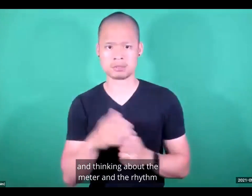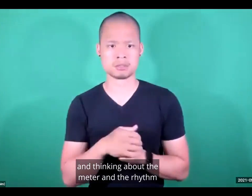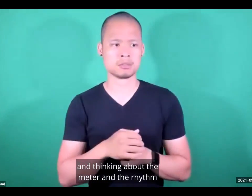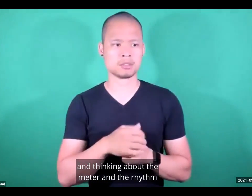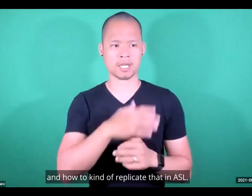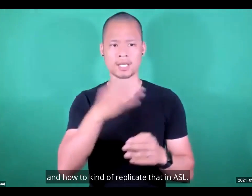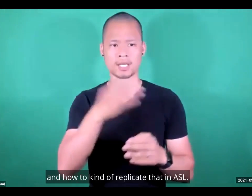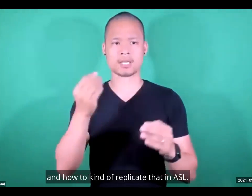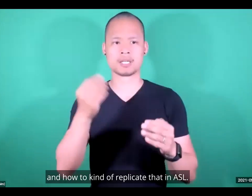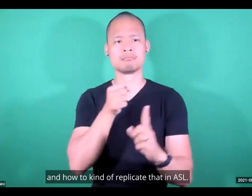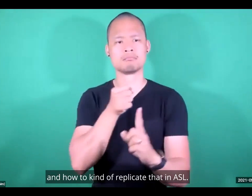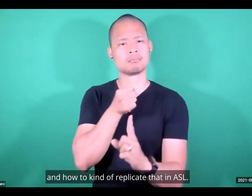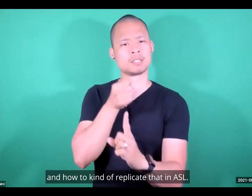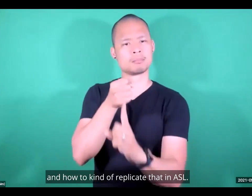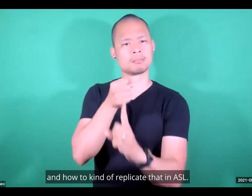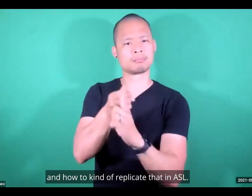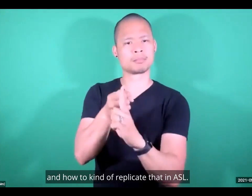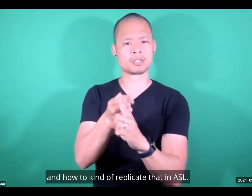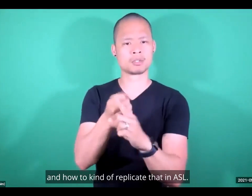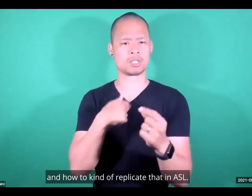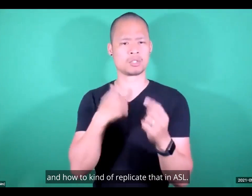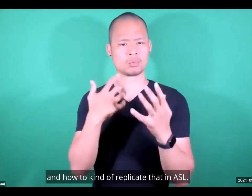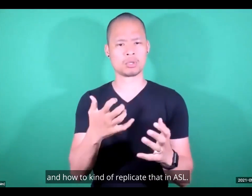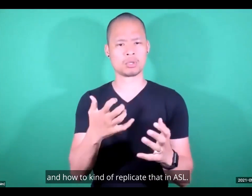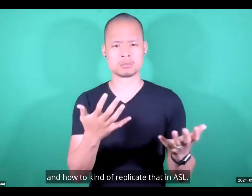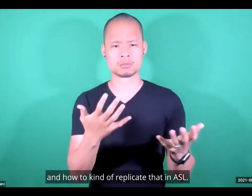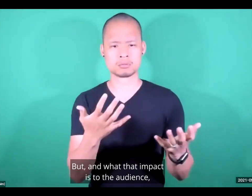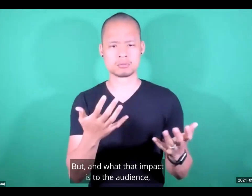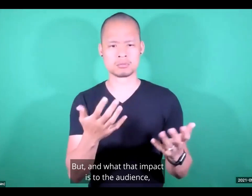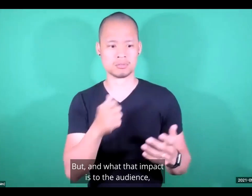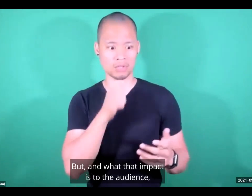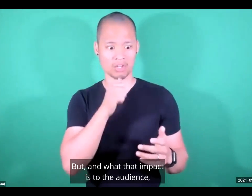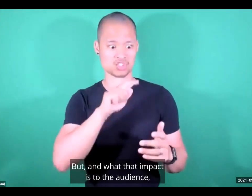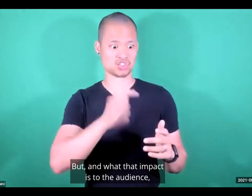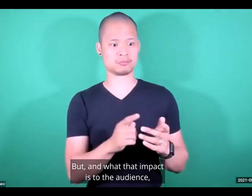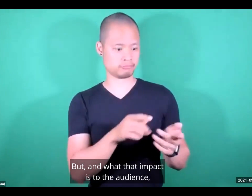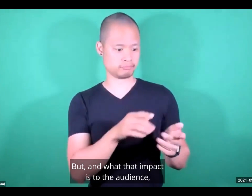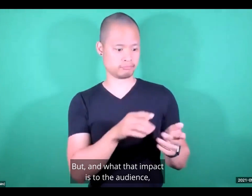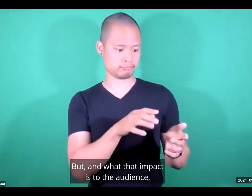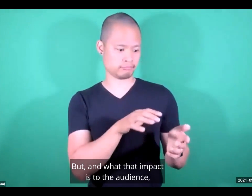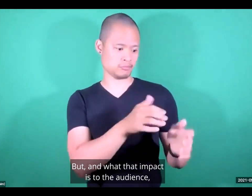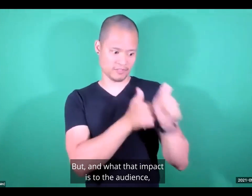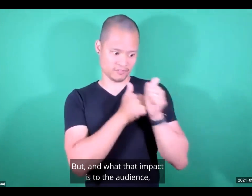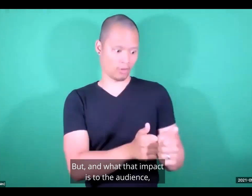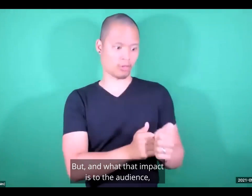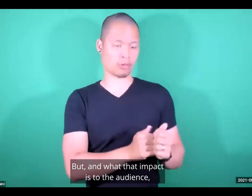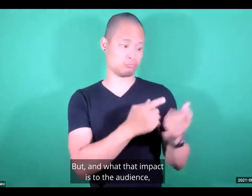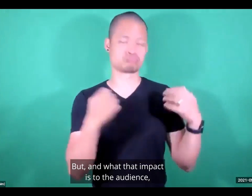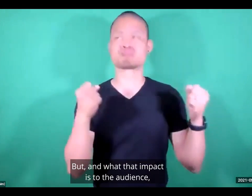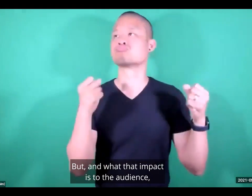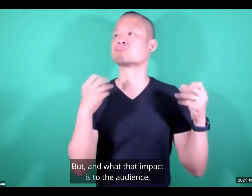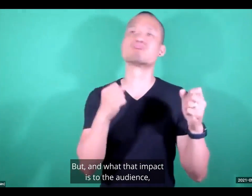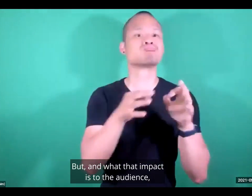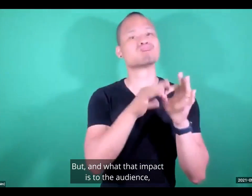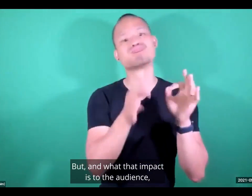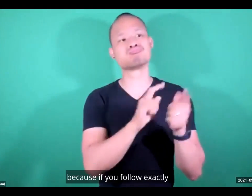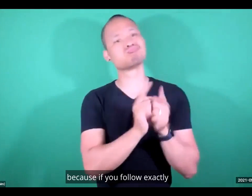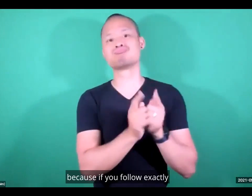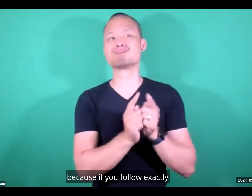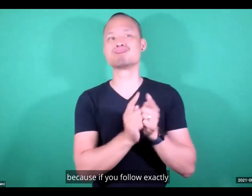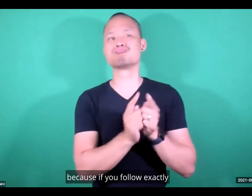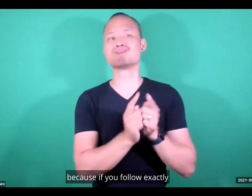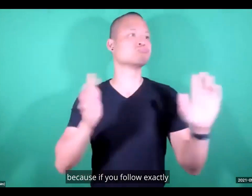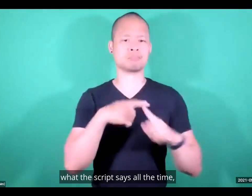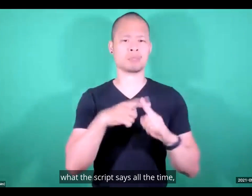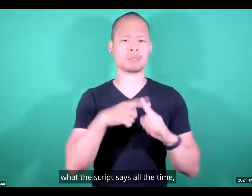the rhythm and how to kind of replicate that in ASL, but it really, and what that impact is to the audience. Because